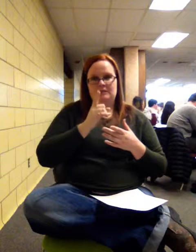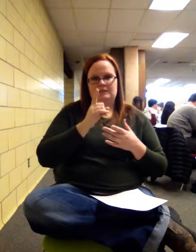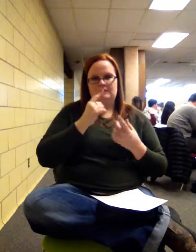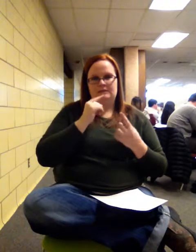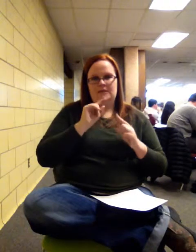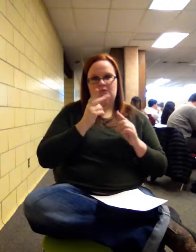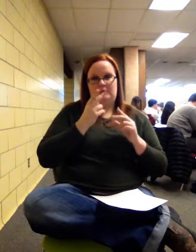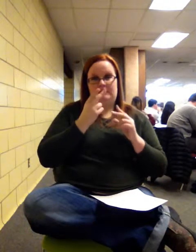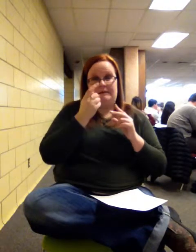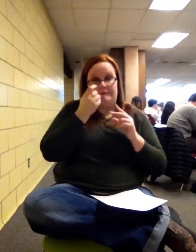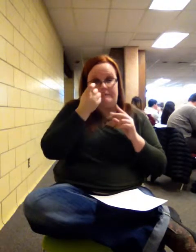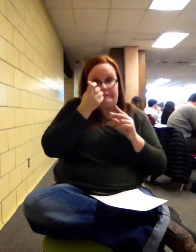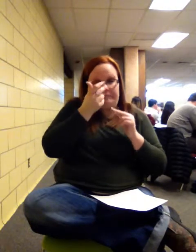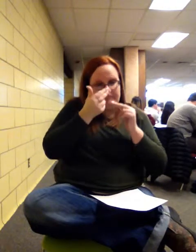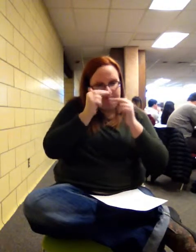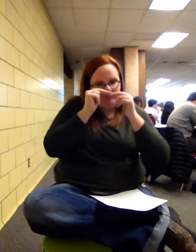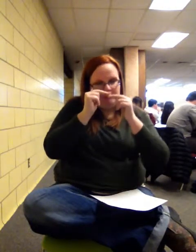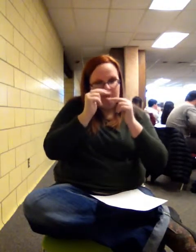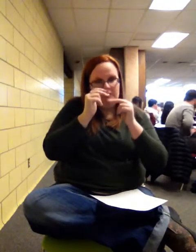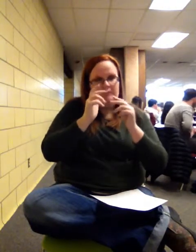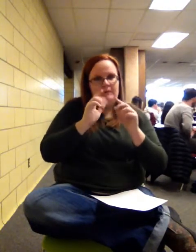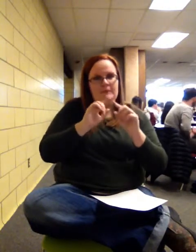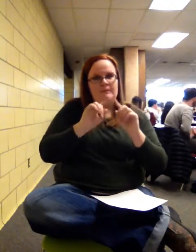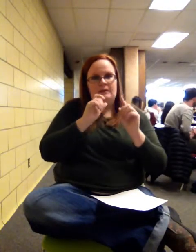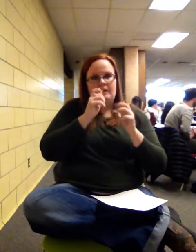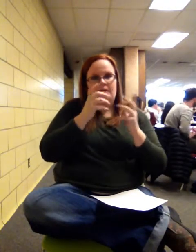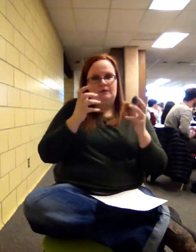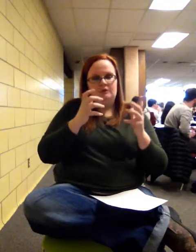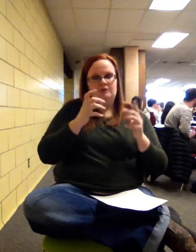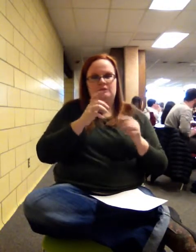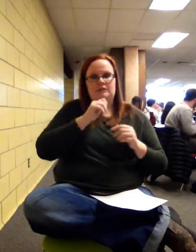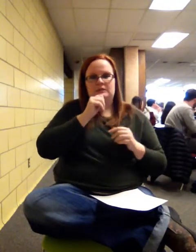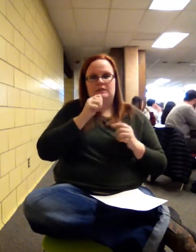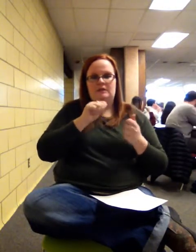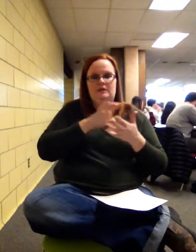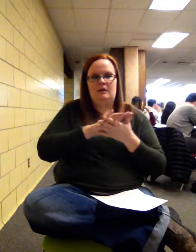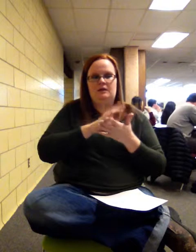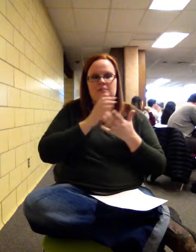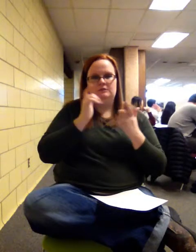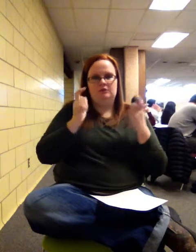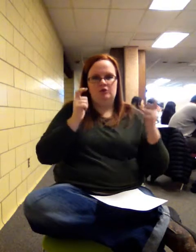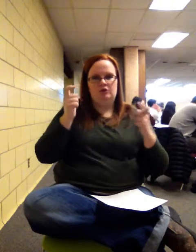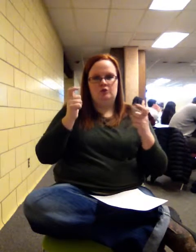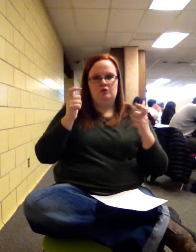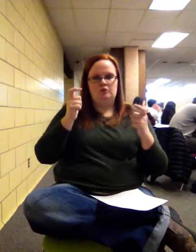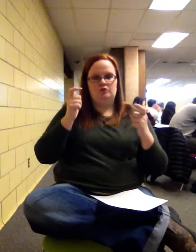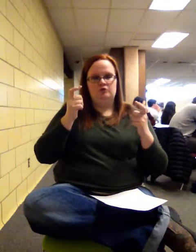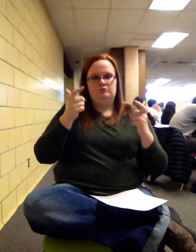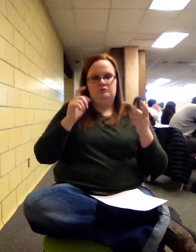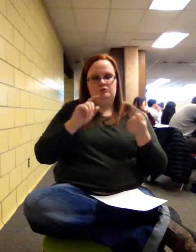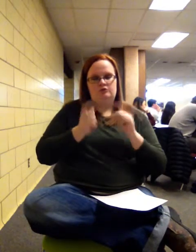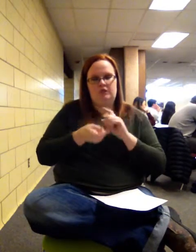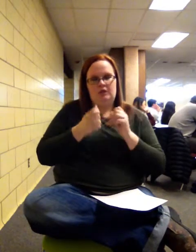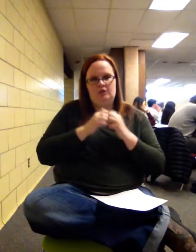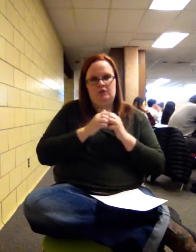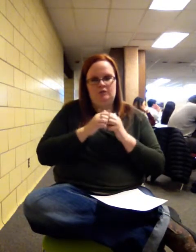much. But it really didn't cause a huge influx into the marketplace. Again, people are wondering, okay, if they inched them up